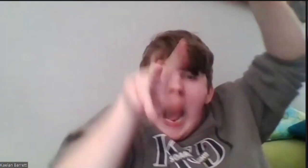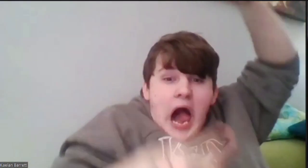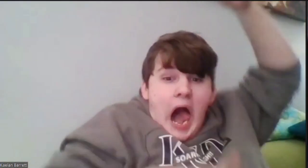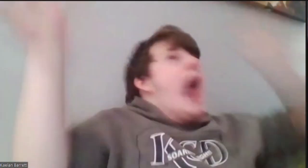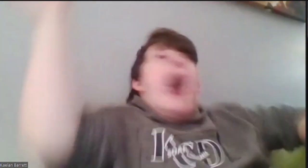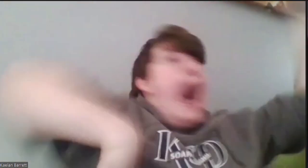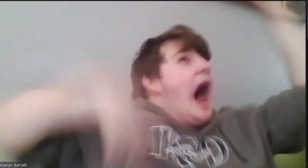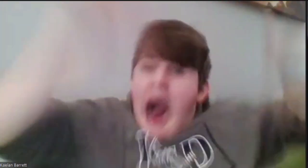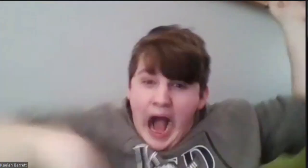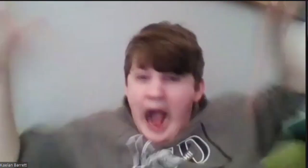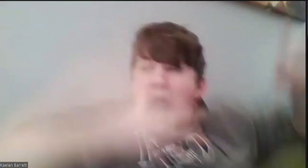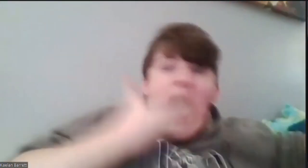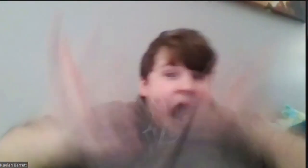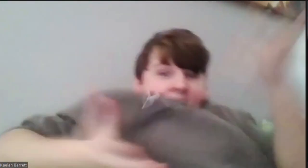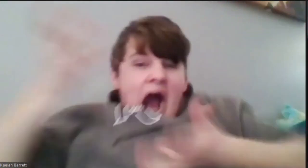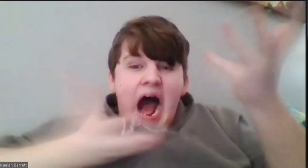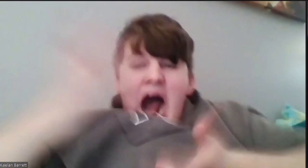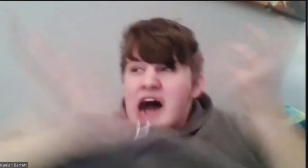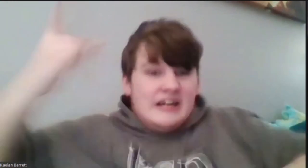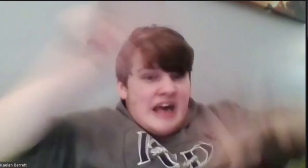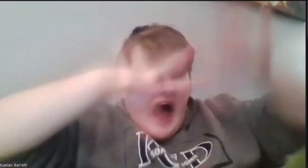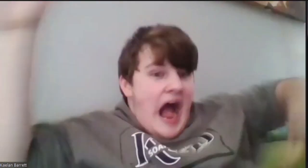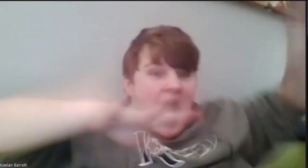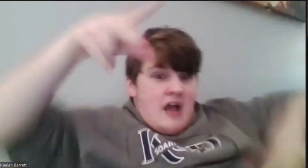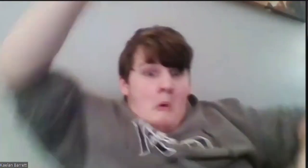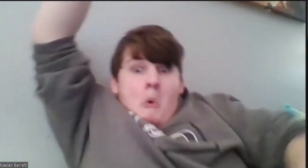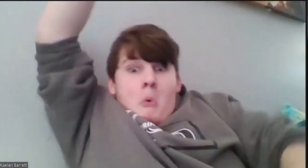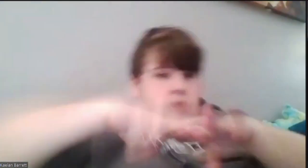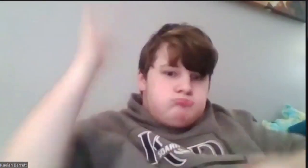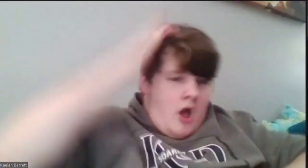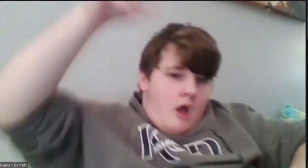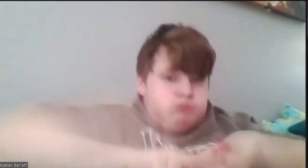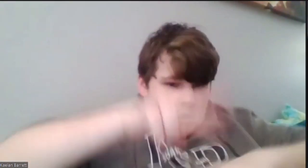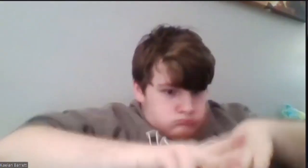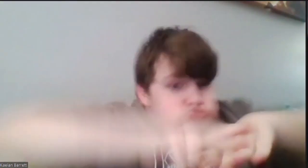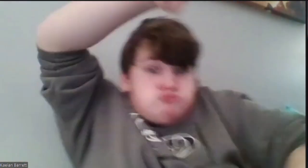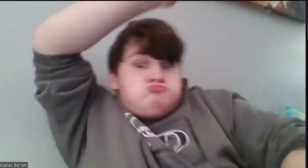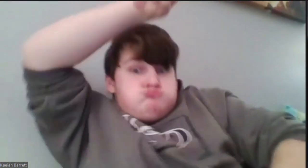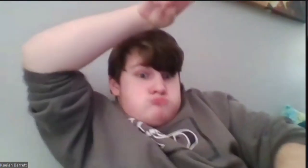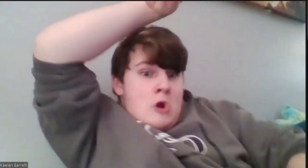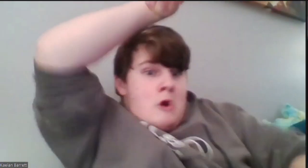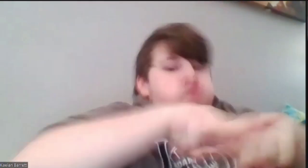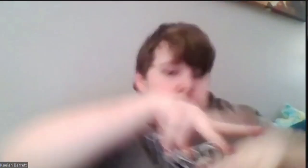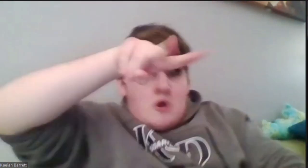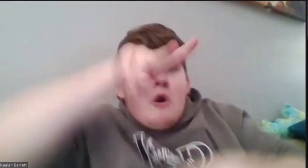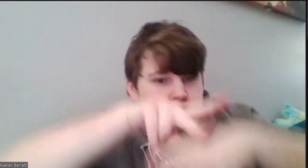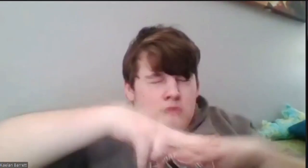The hole opened up and he falls through the hole and he falls and falls and falls. He's screaming. Boom! And he lands right there on